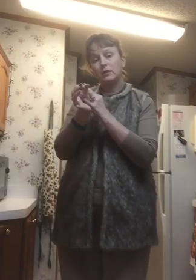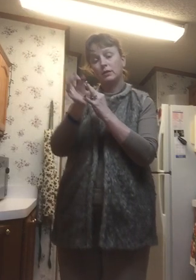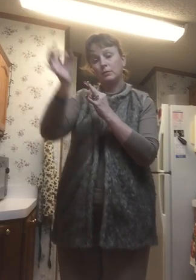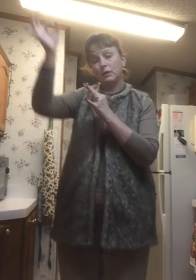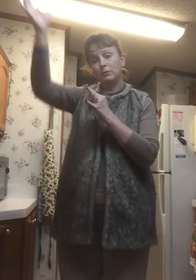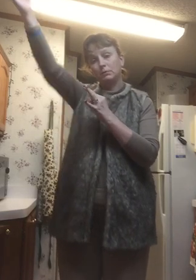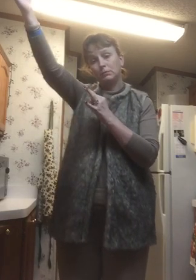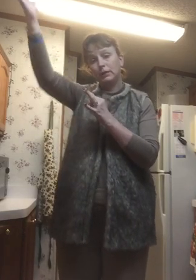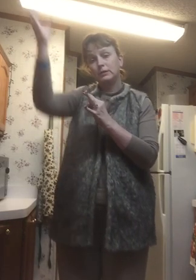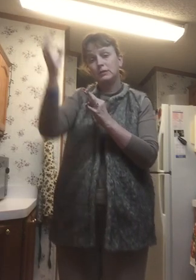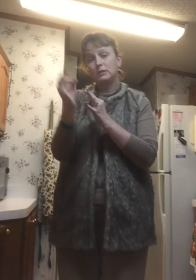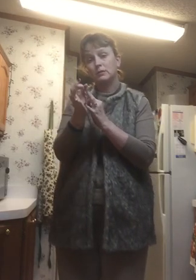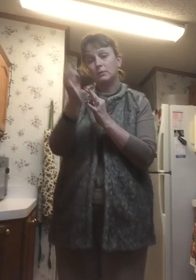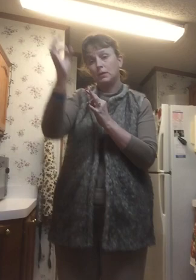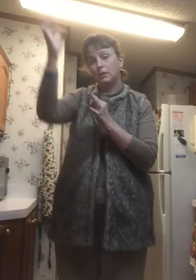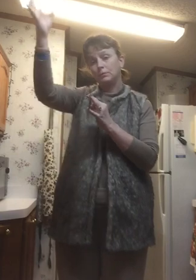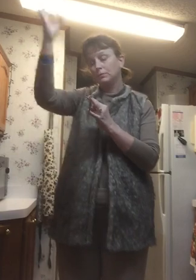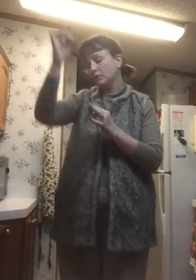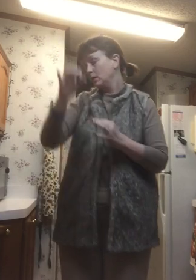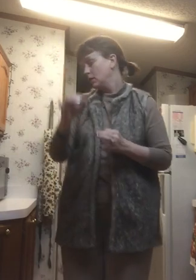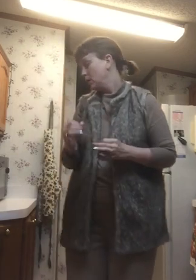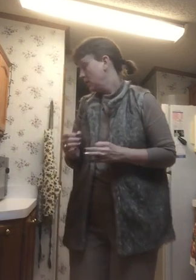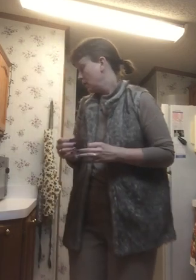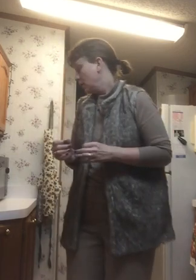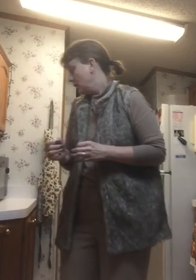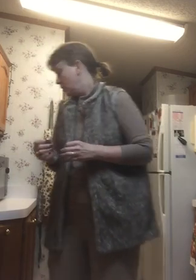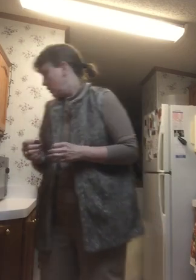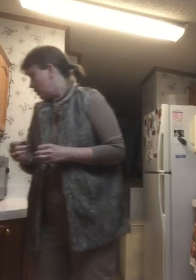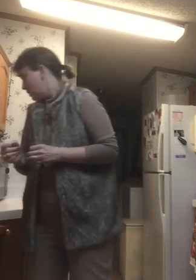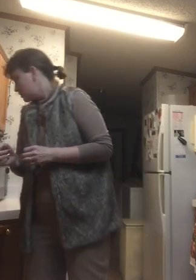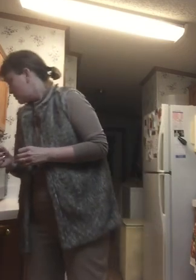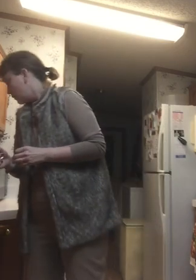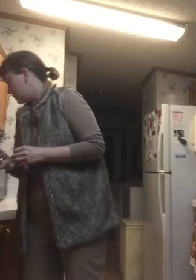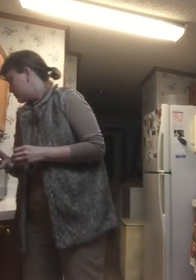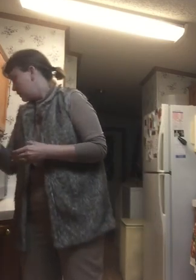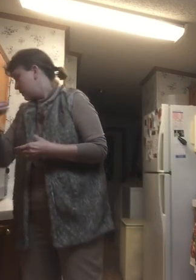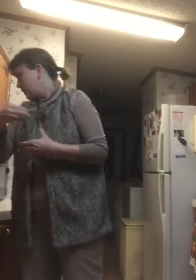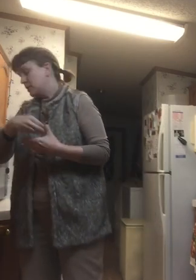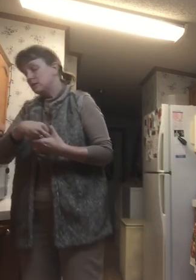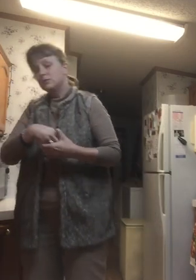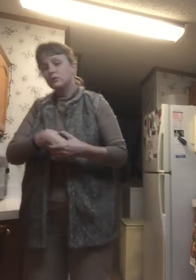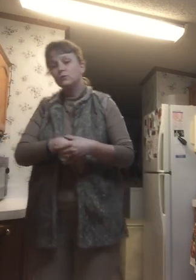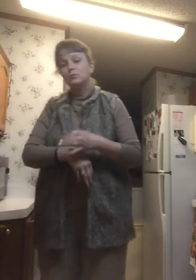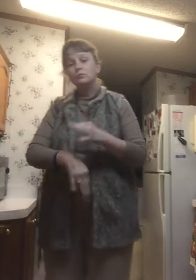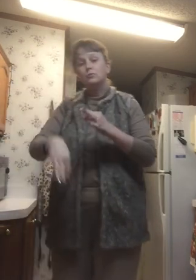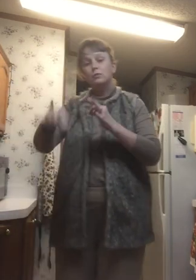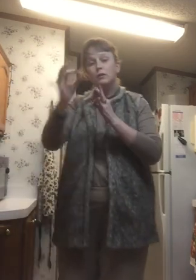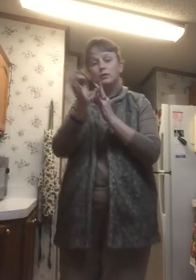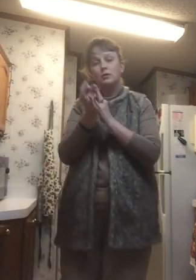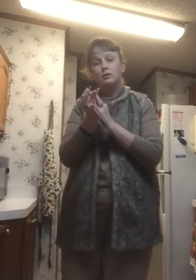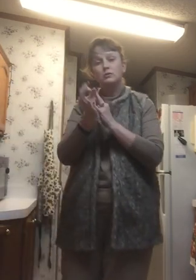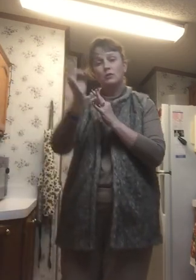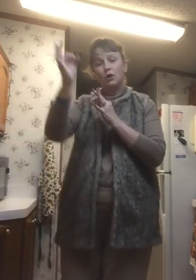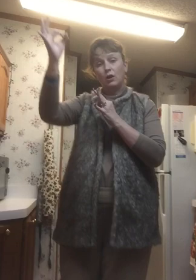to come up like the sun's coming up. So it's into the